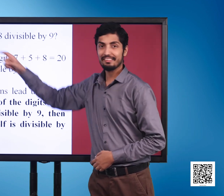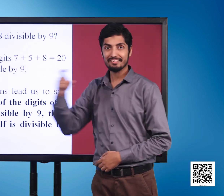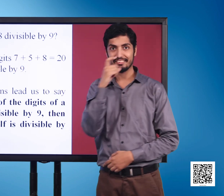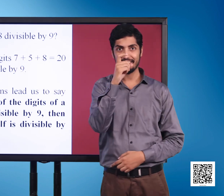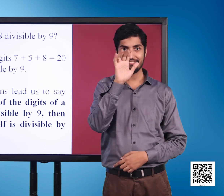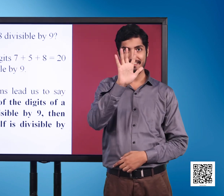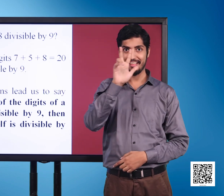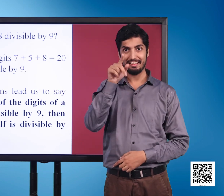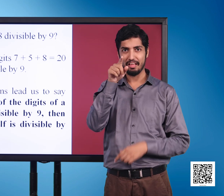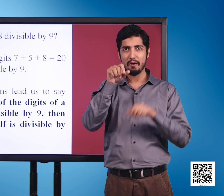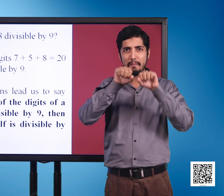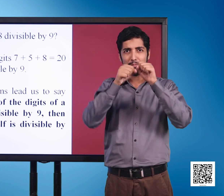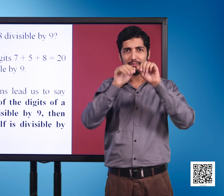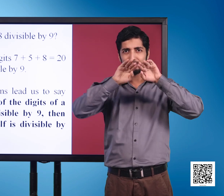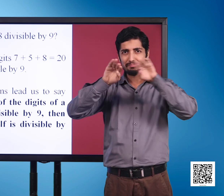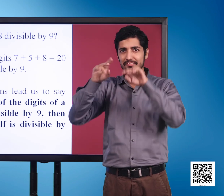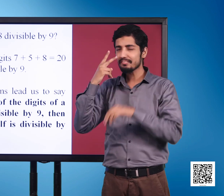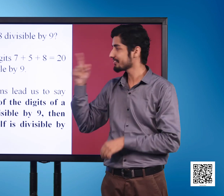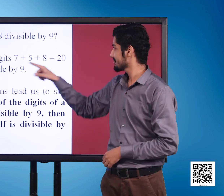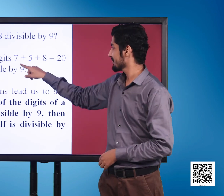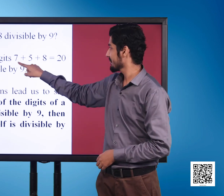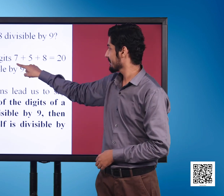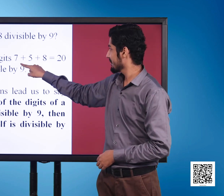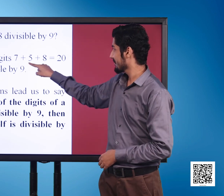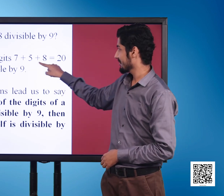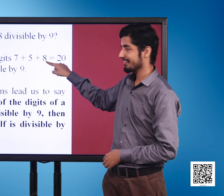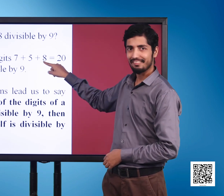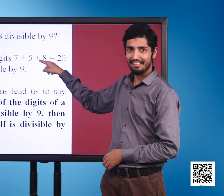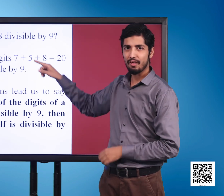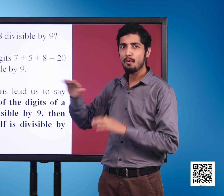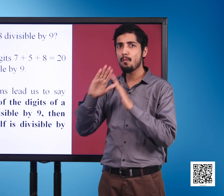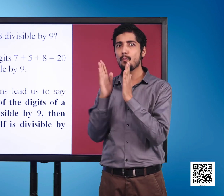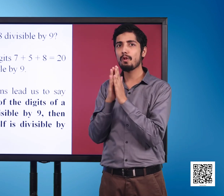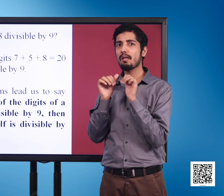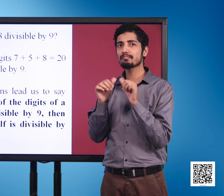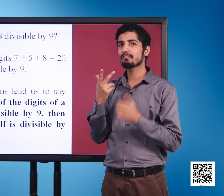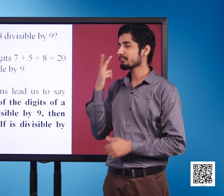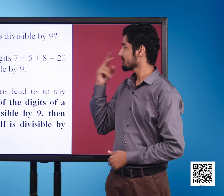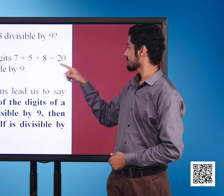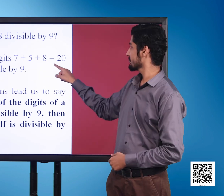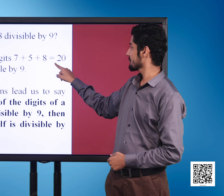The sum of its digits 7 plus 5 plus 8 is equal to 20.